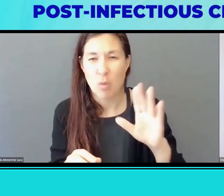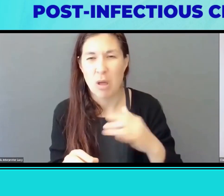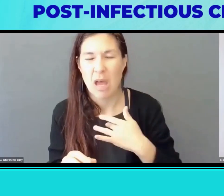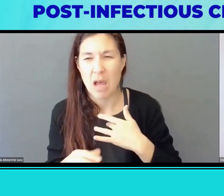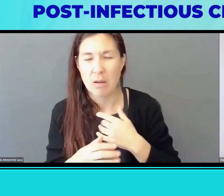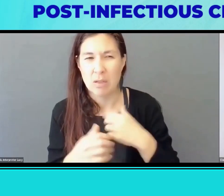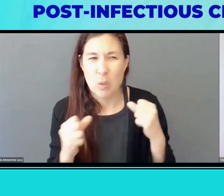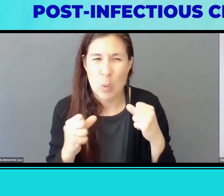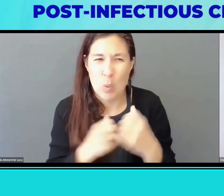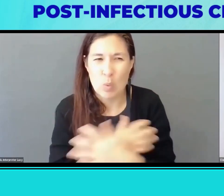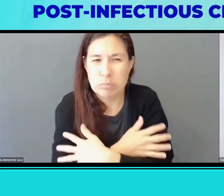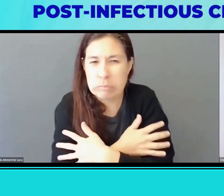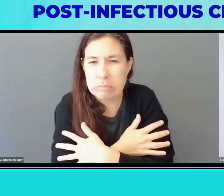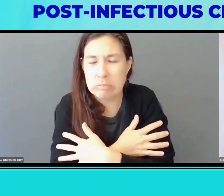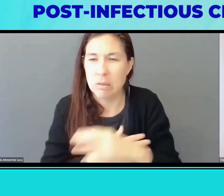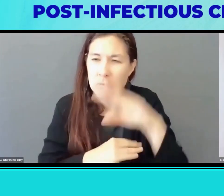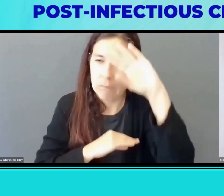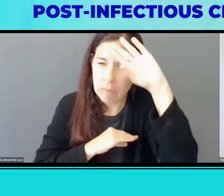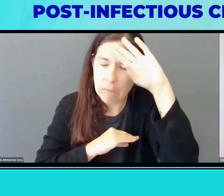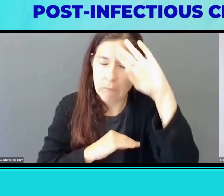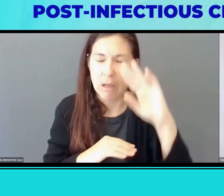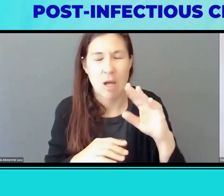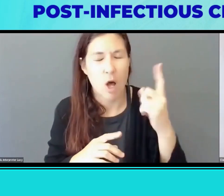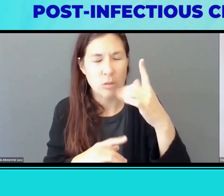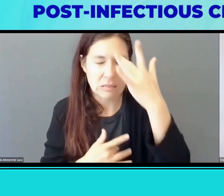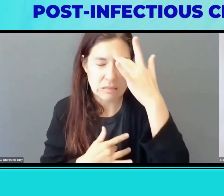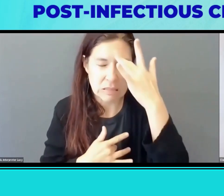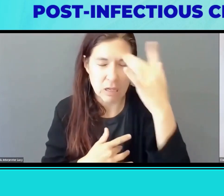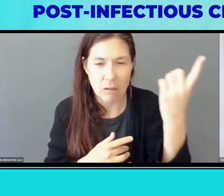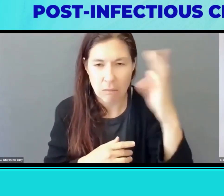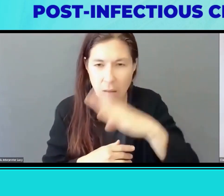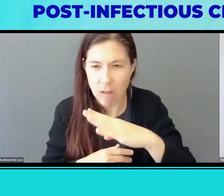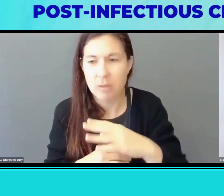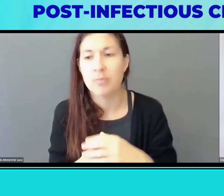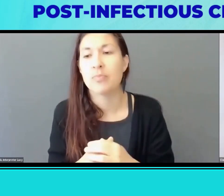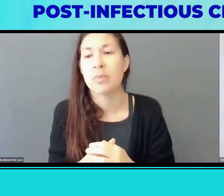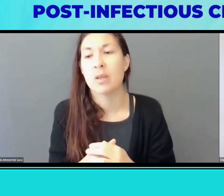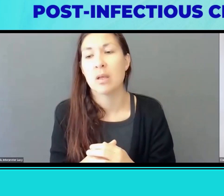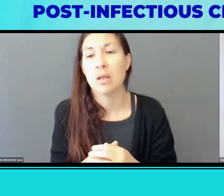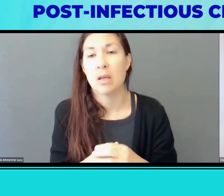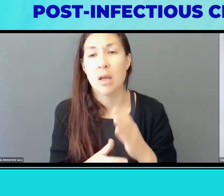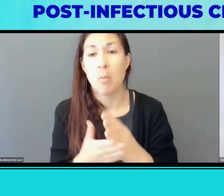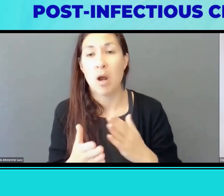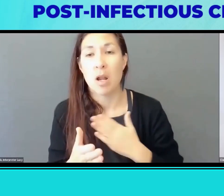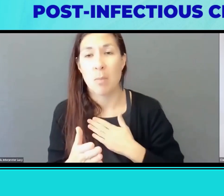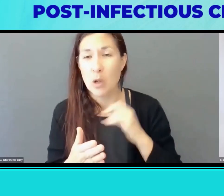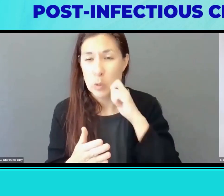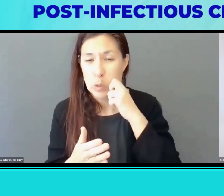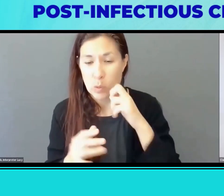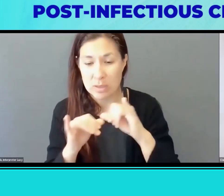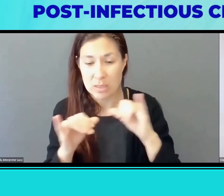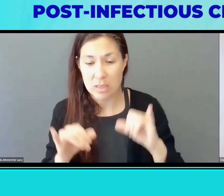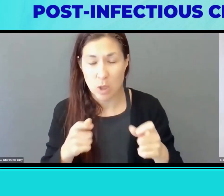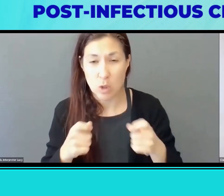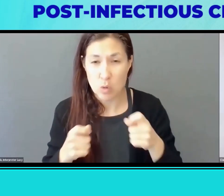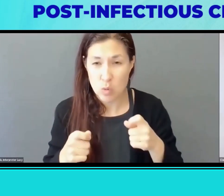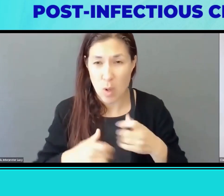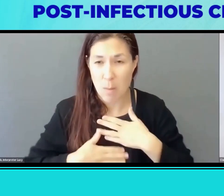1 minute warning, Kayla. Sorry to interrupt you. Really, all I want to say here